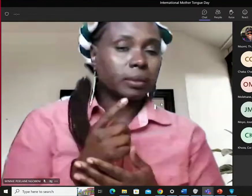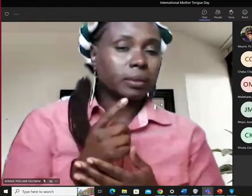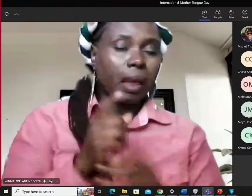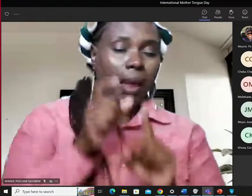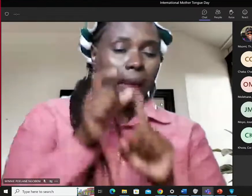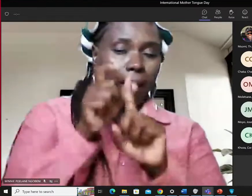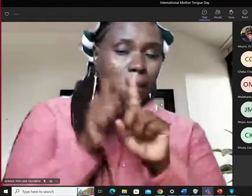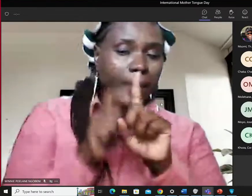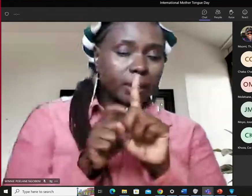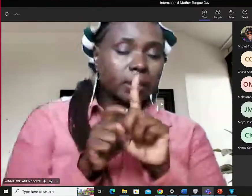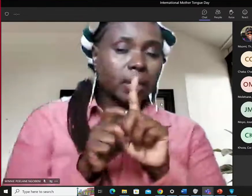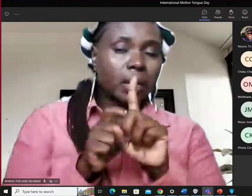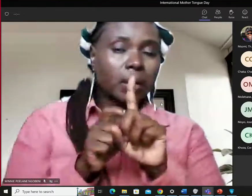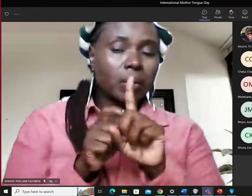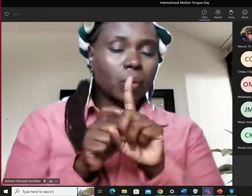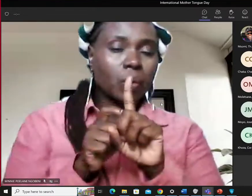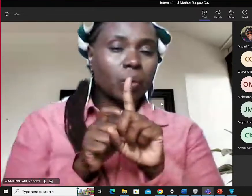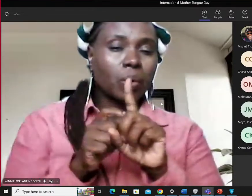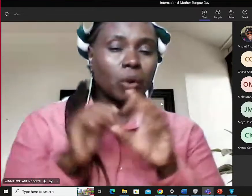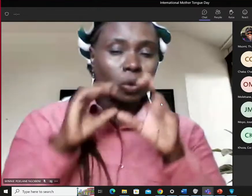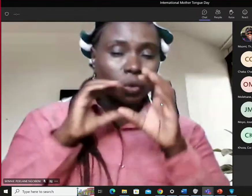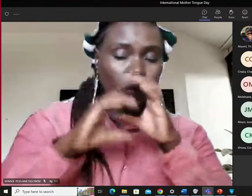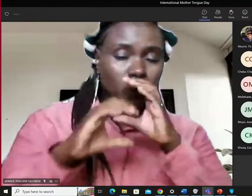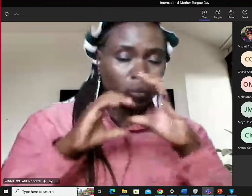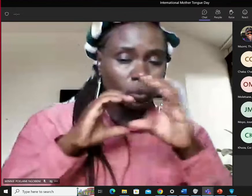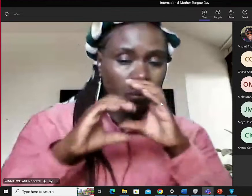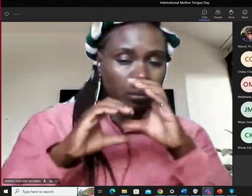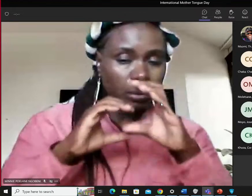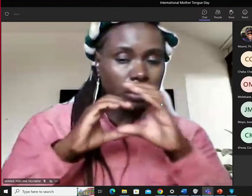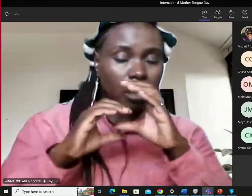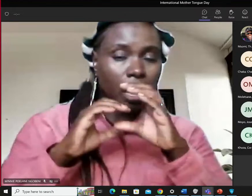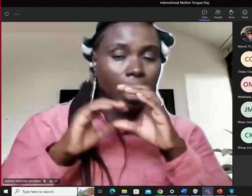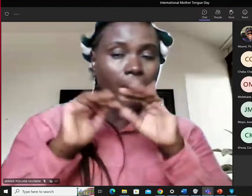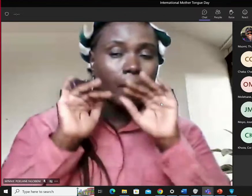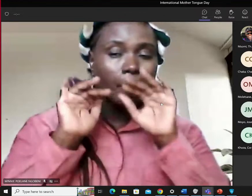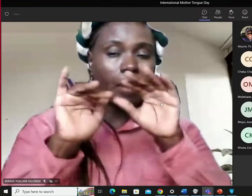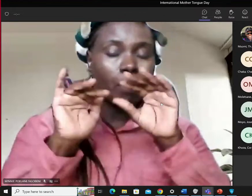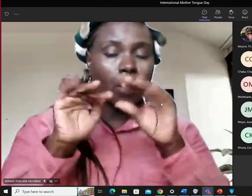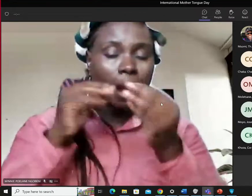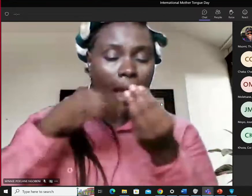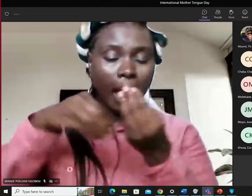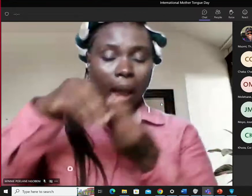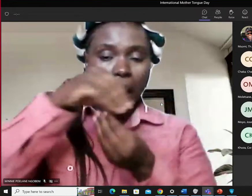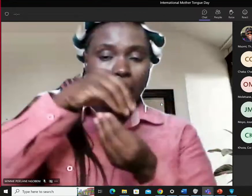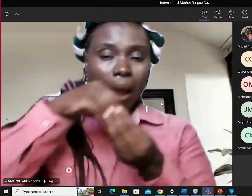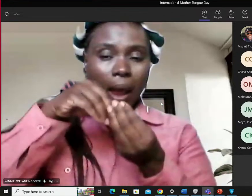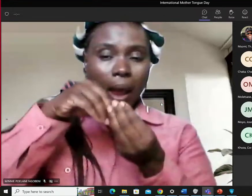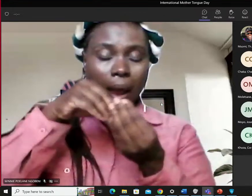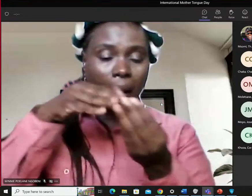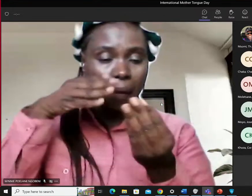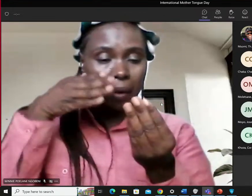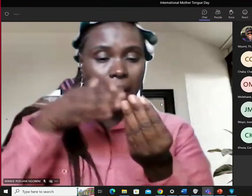ability to communicate with the people around him.